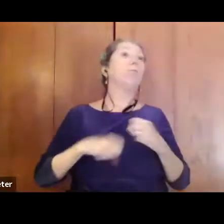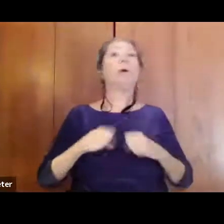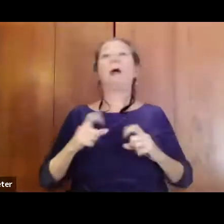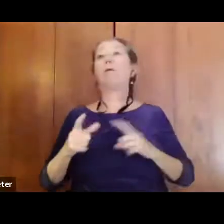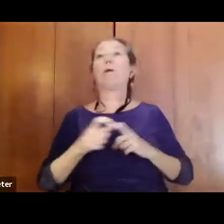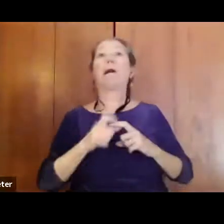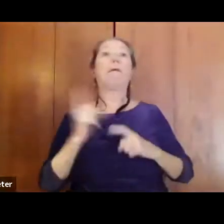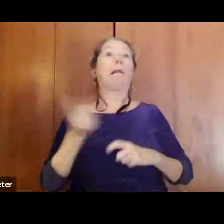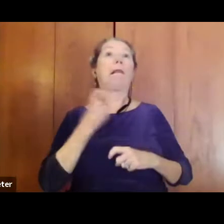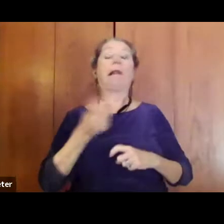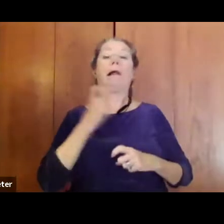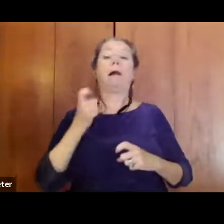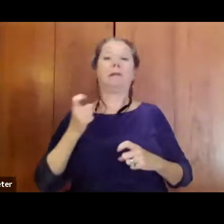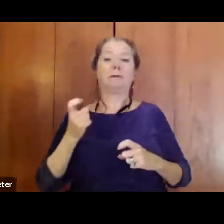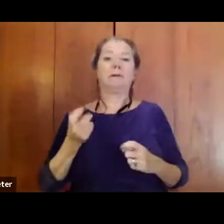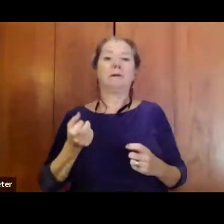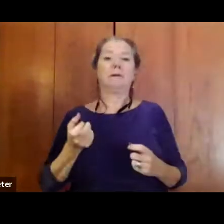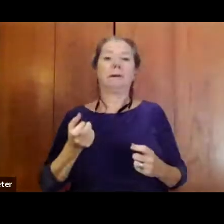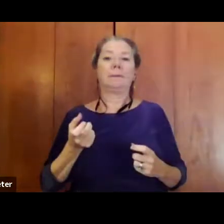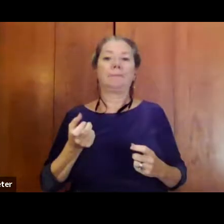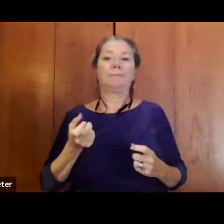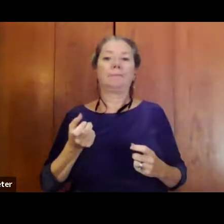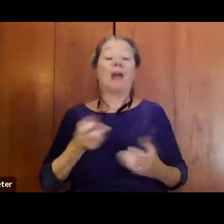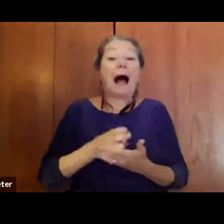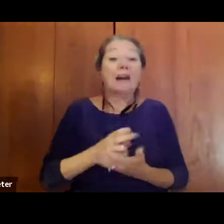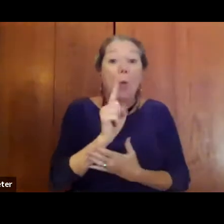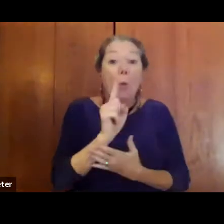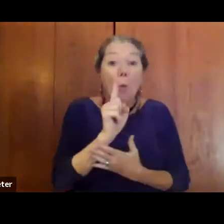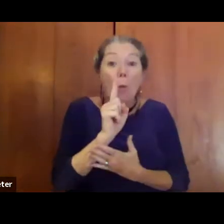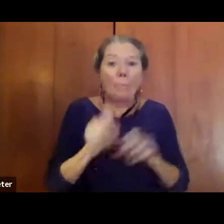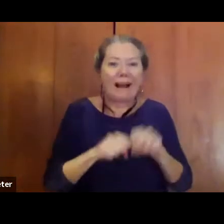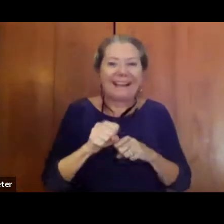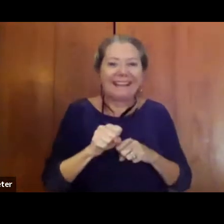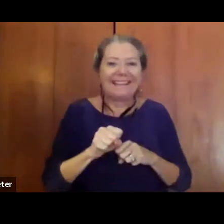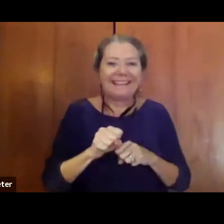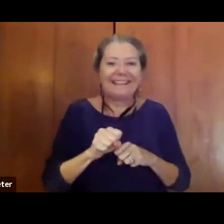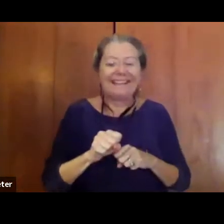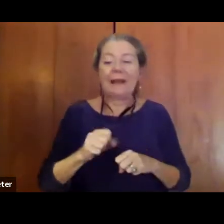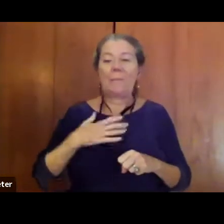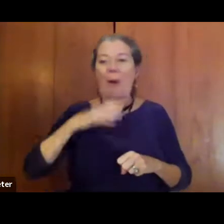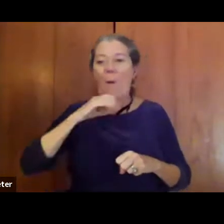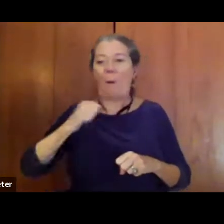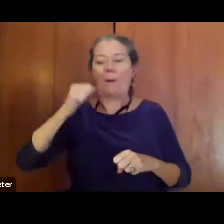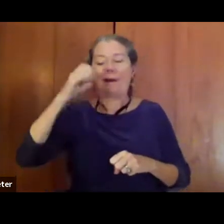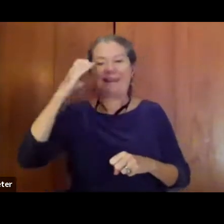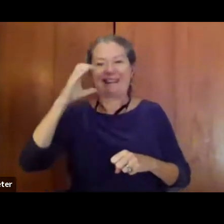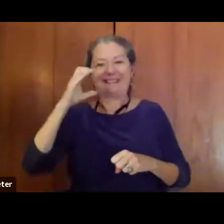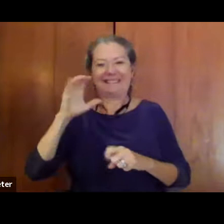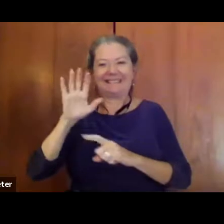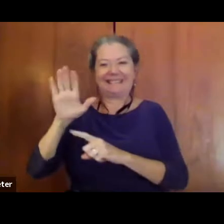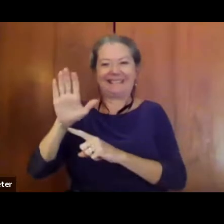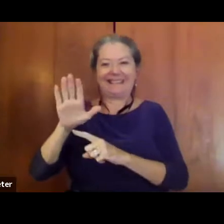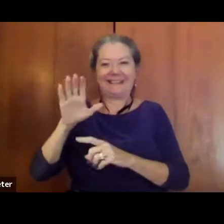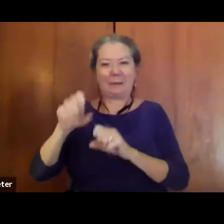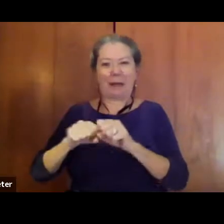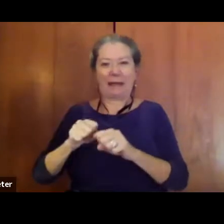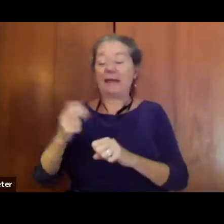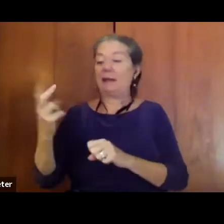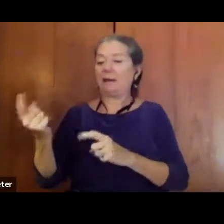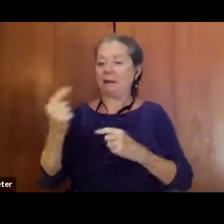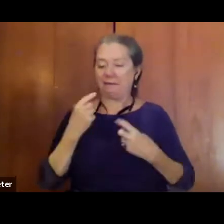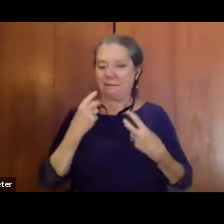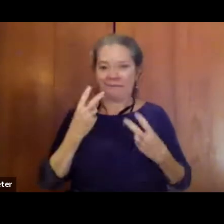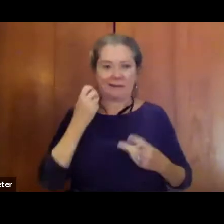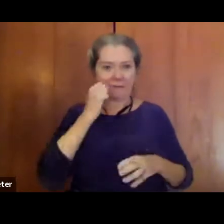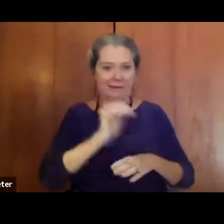households. To be honest, there was one bike. It was my older cousin, John Heidel's bike. He would come by in the evening after he